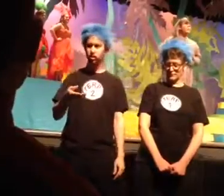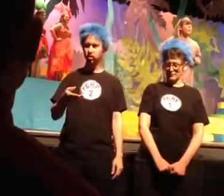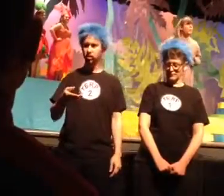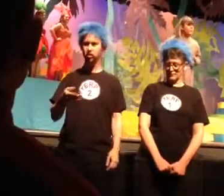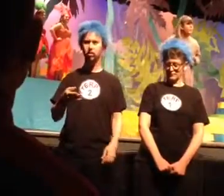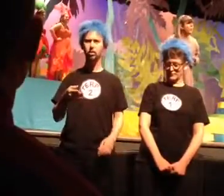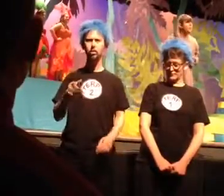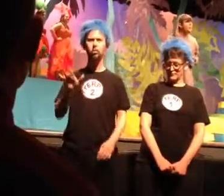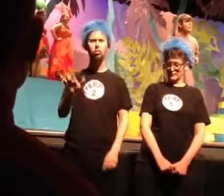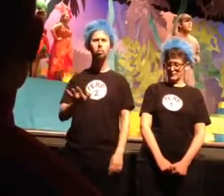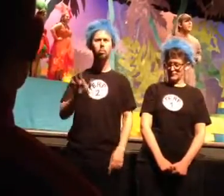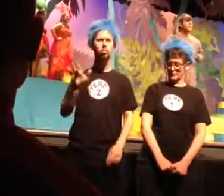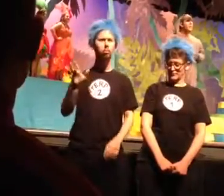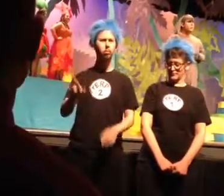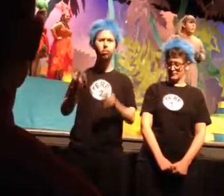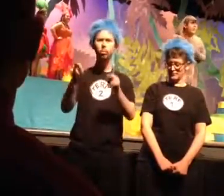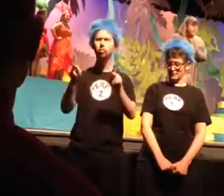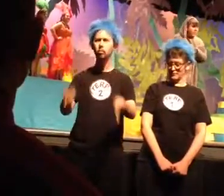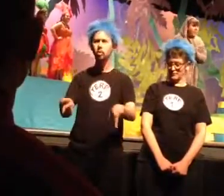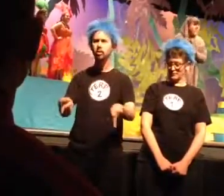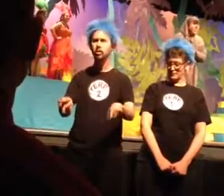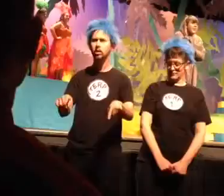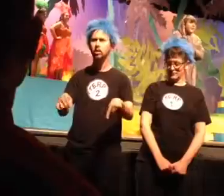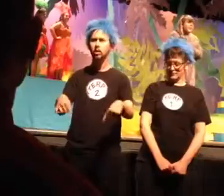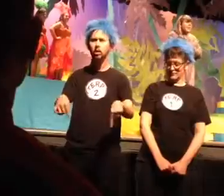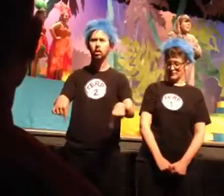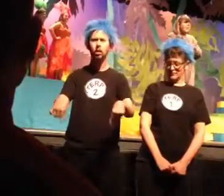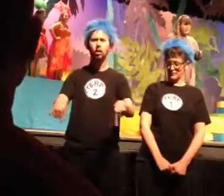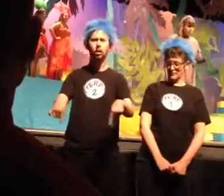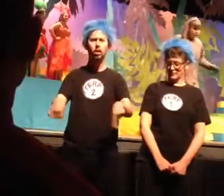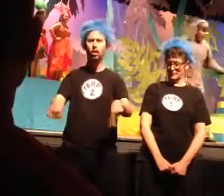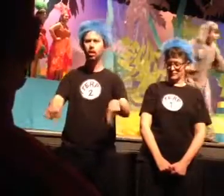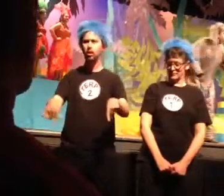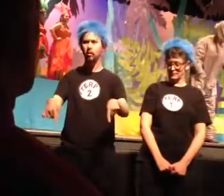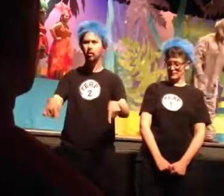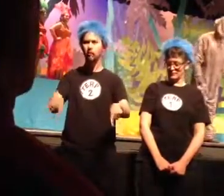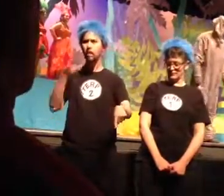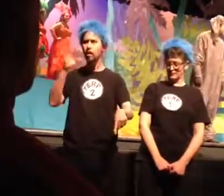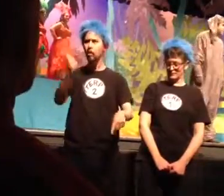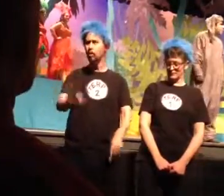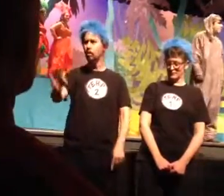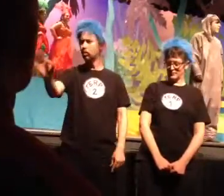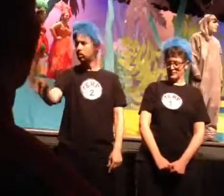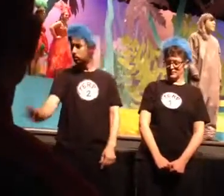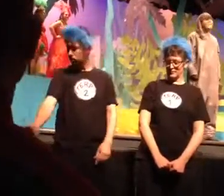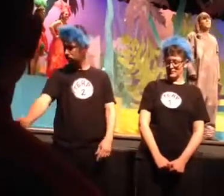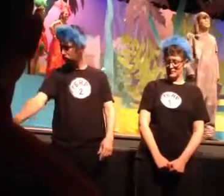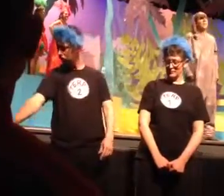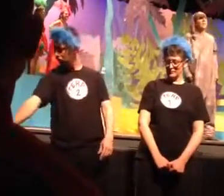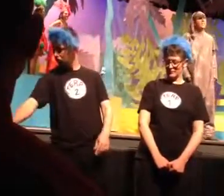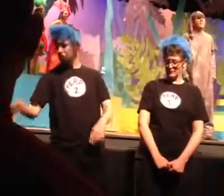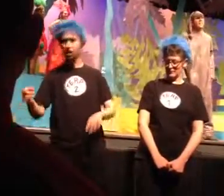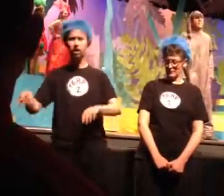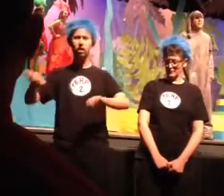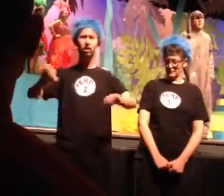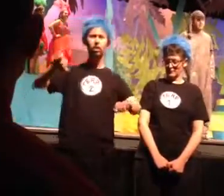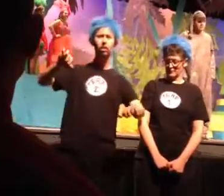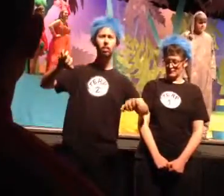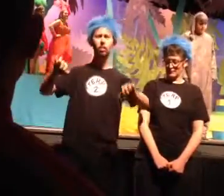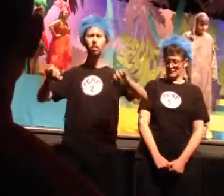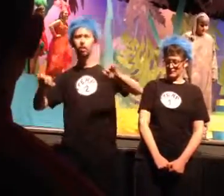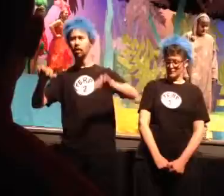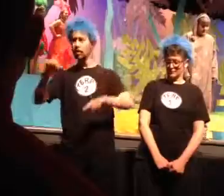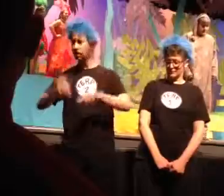Some poor little person who's shaking with fear He'll blow in the pool He has no way to steer